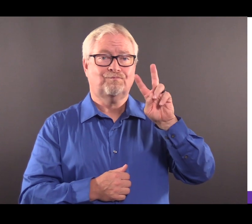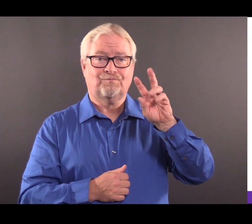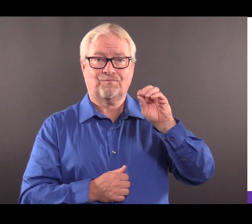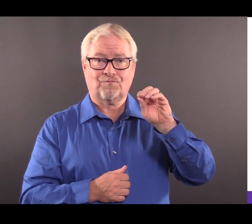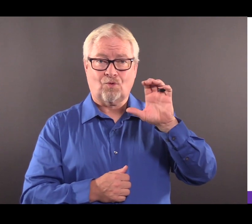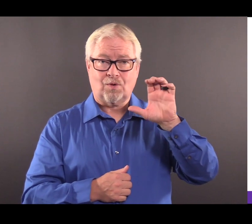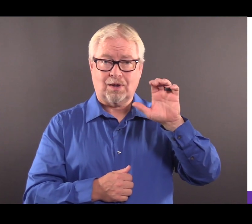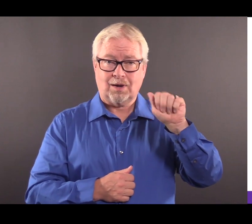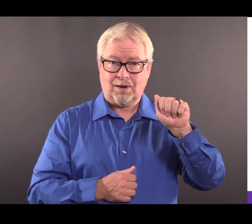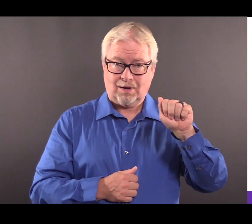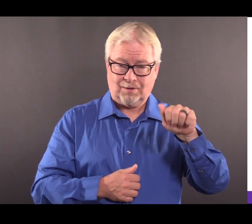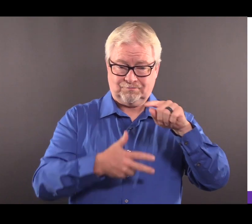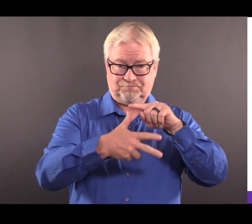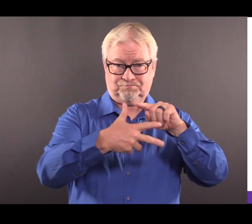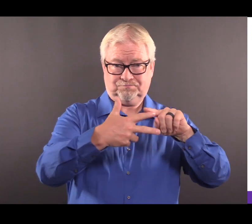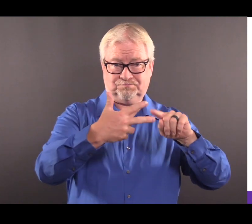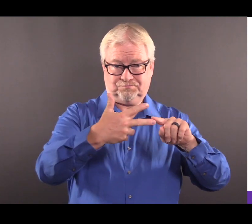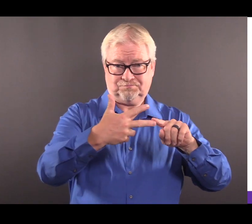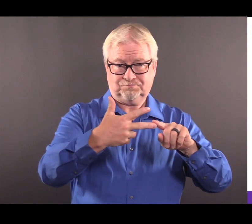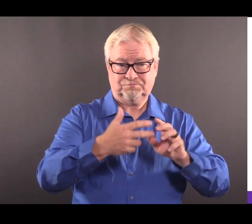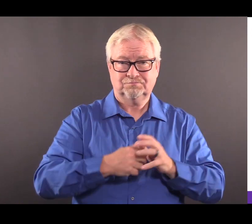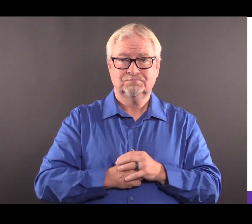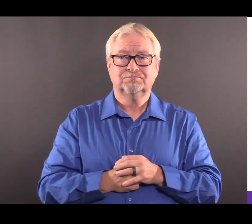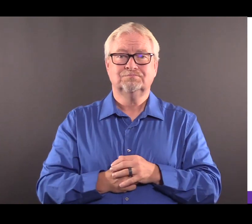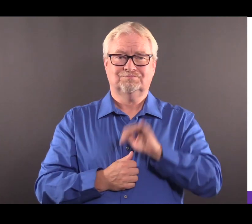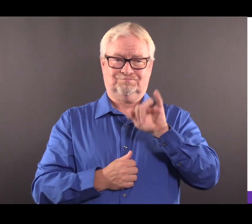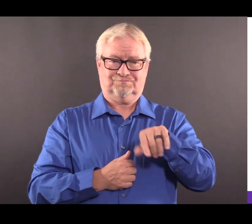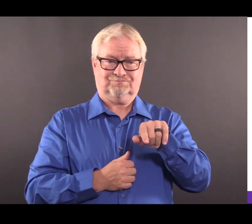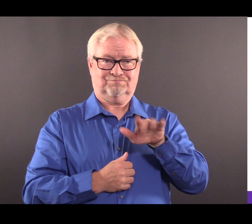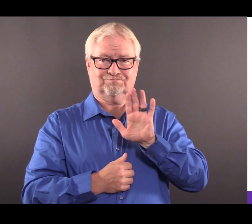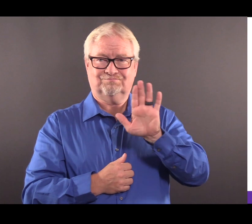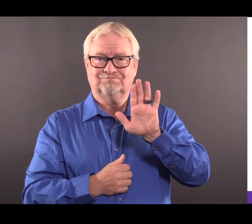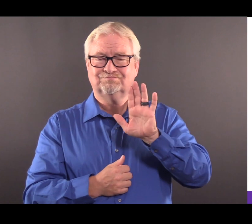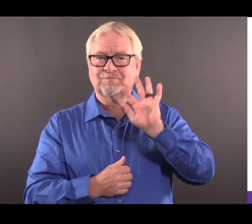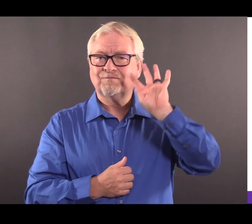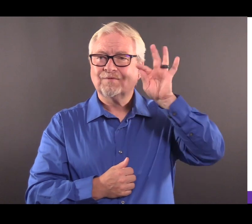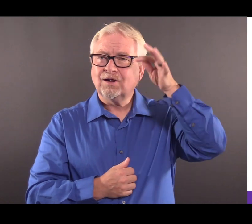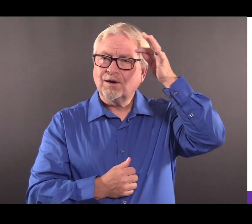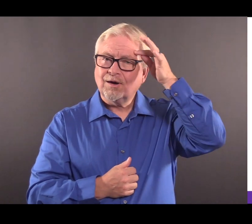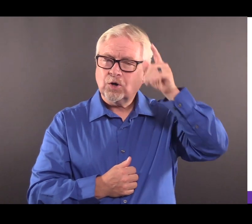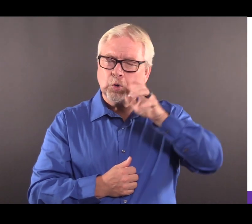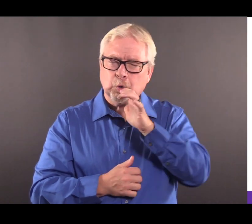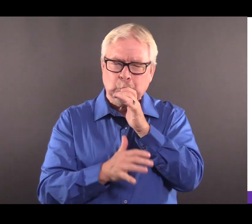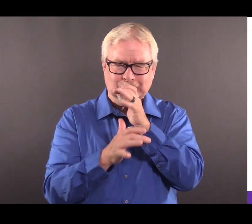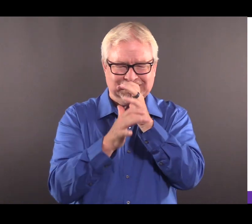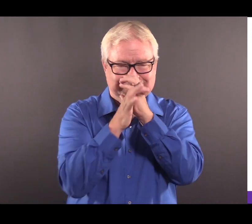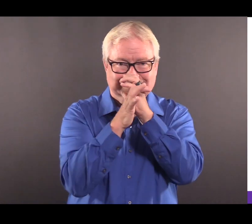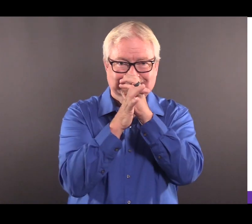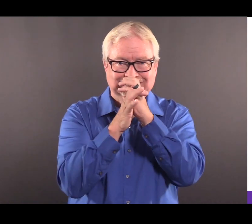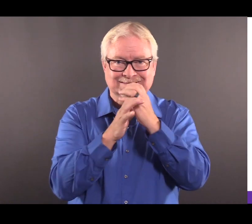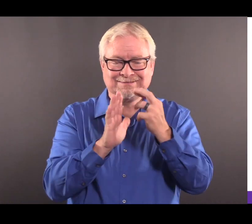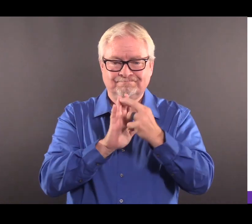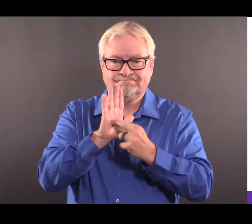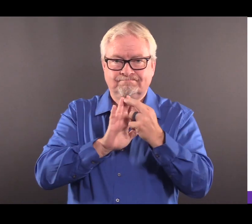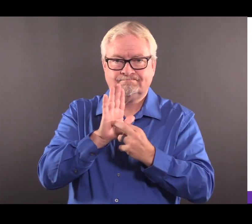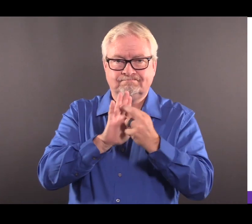as FIPSA, and the Victims of Crime Act, known as VOCA, contain